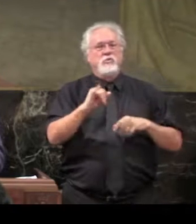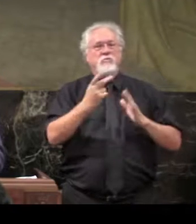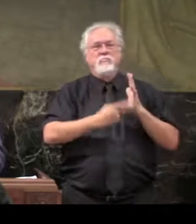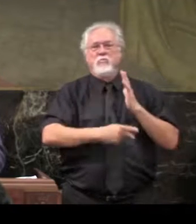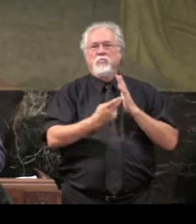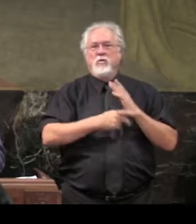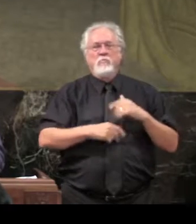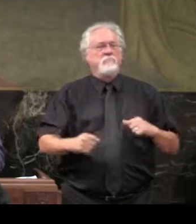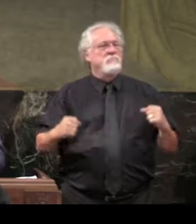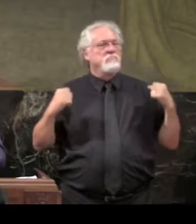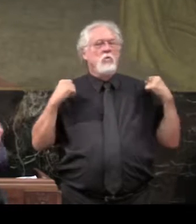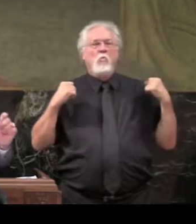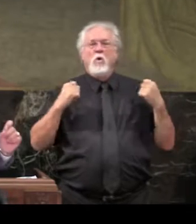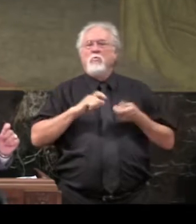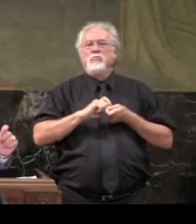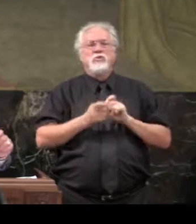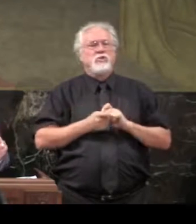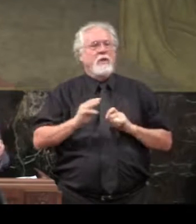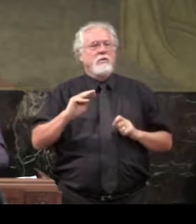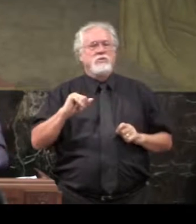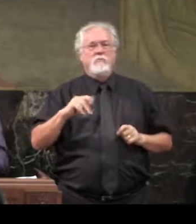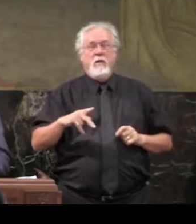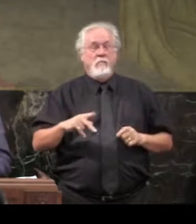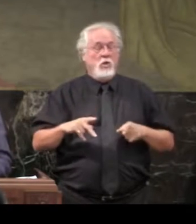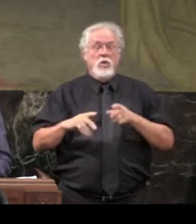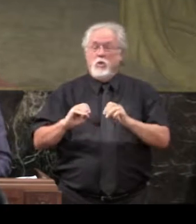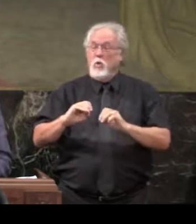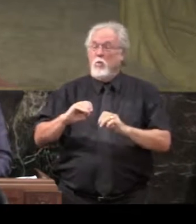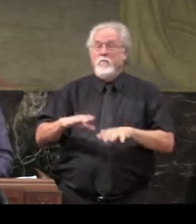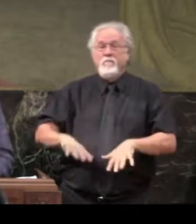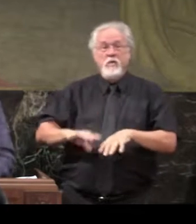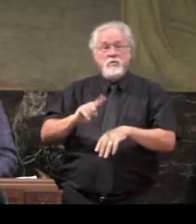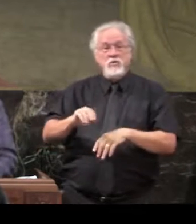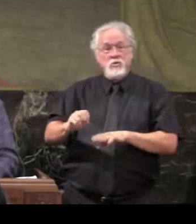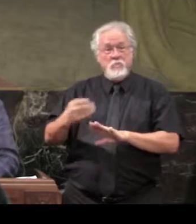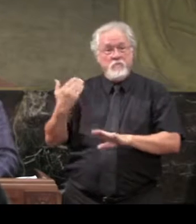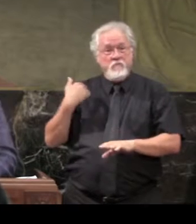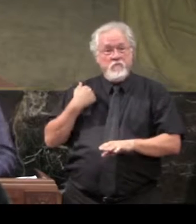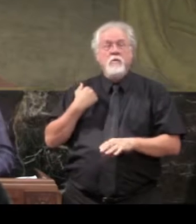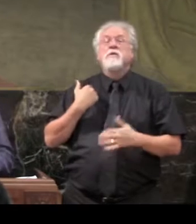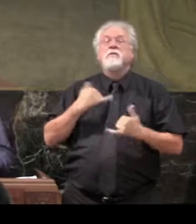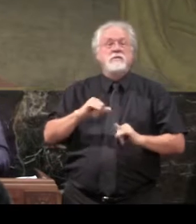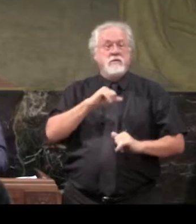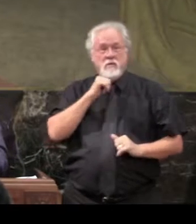any maps and change them. If you weren't living in a flood zone before, you're not going to be living in a flood zone now